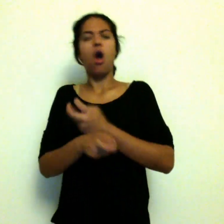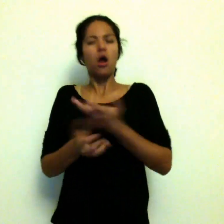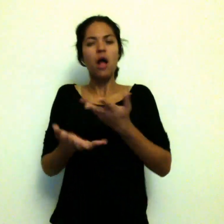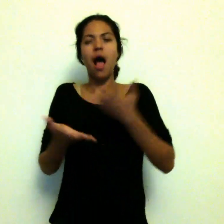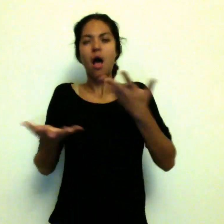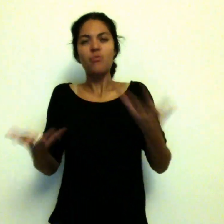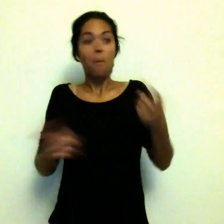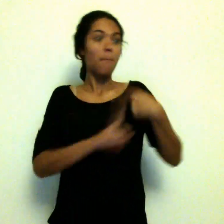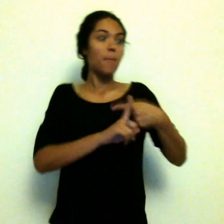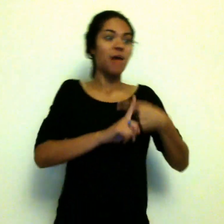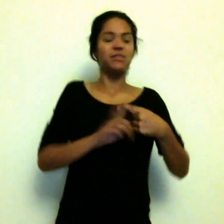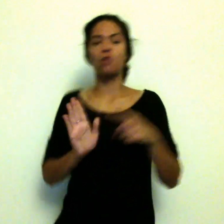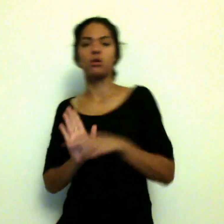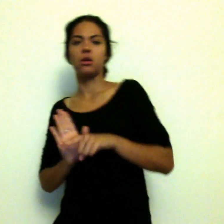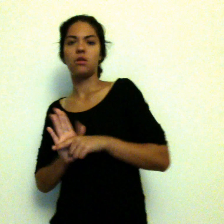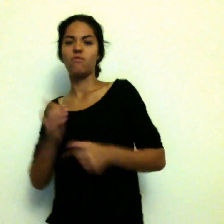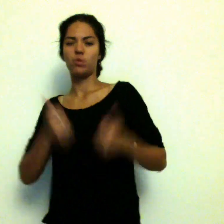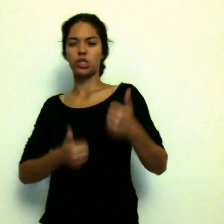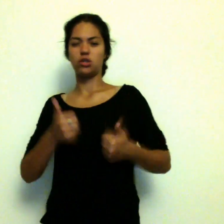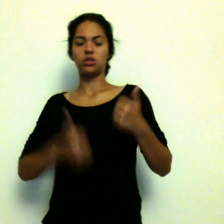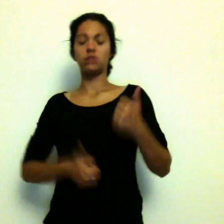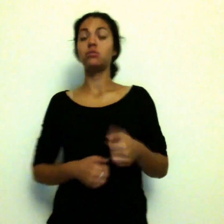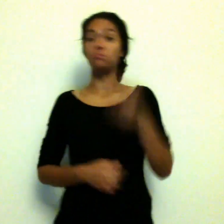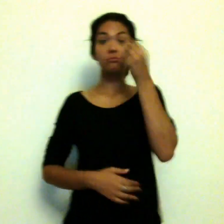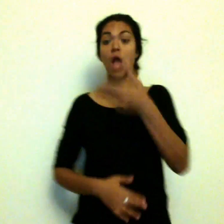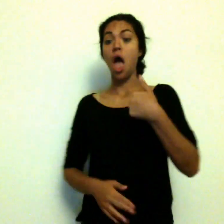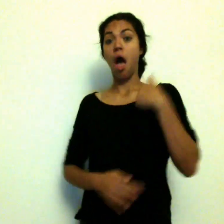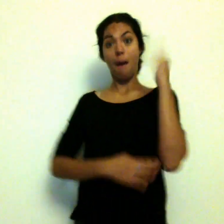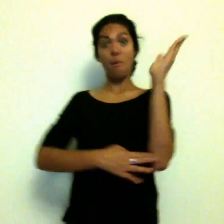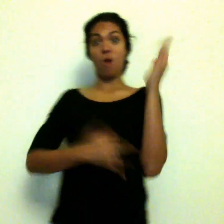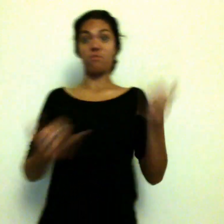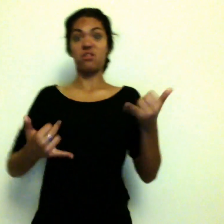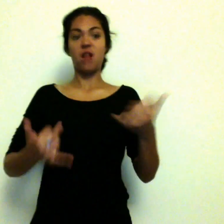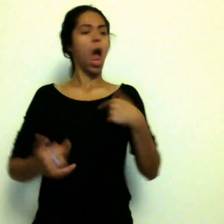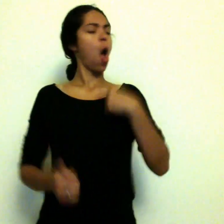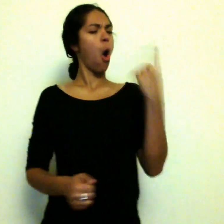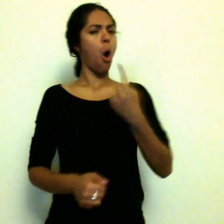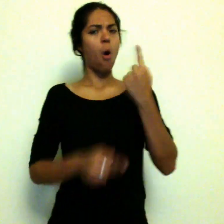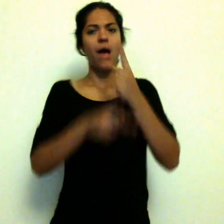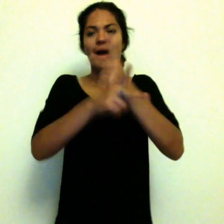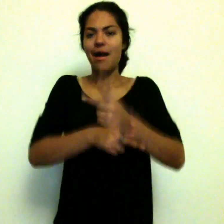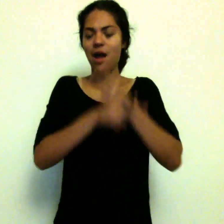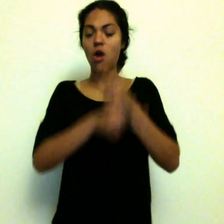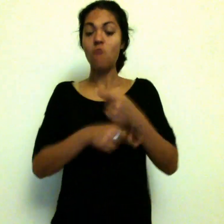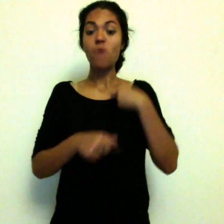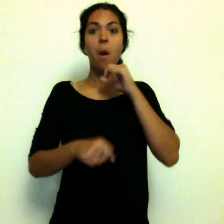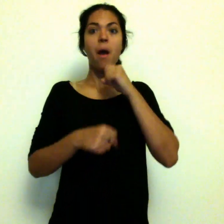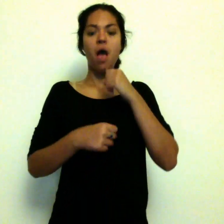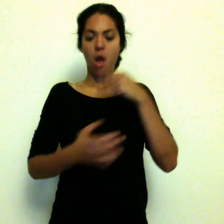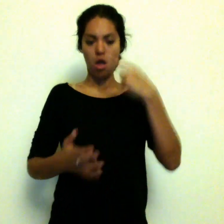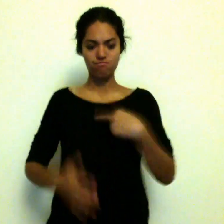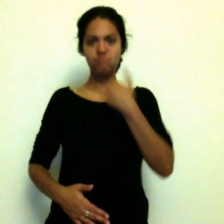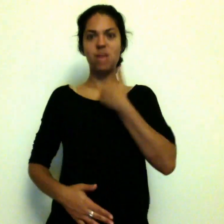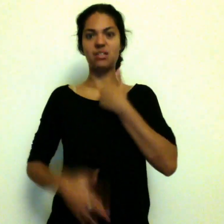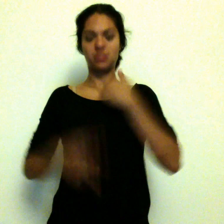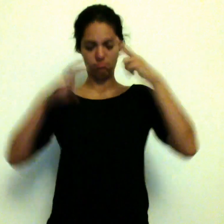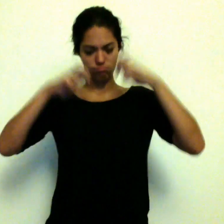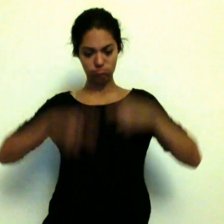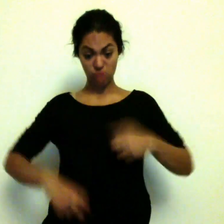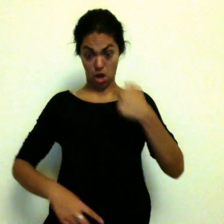the very questions to myself because I'm so aware, being a preacher, how much more important it is to toe the line and